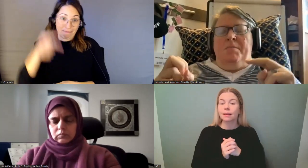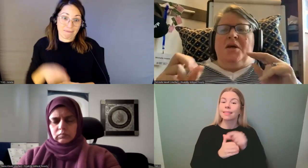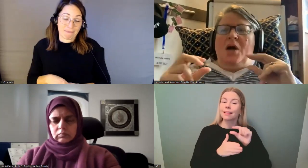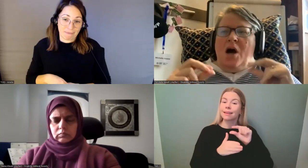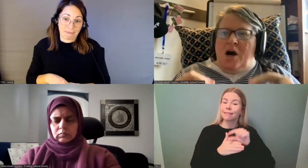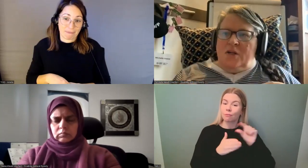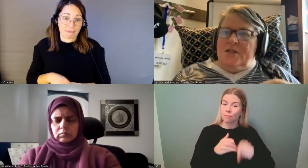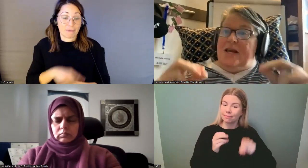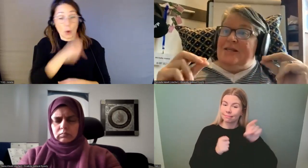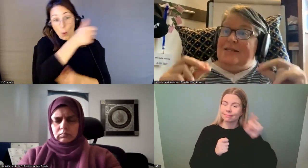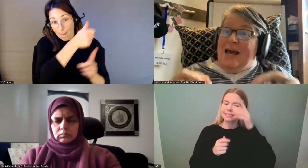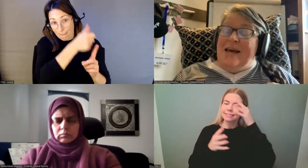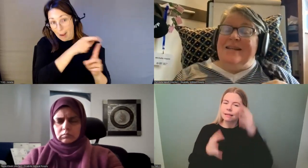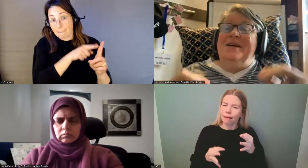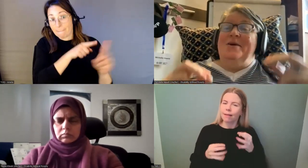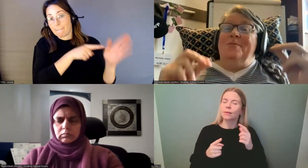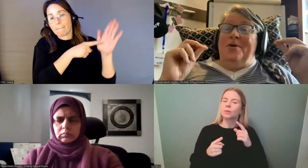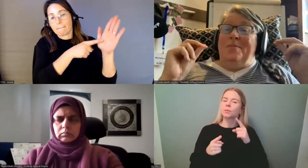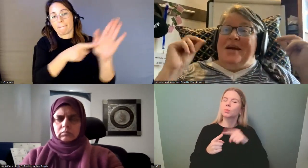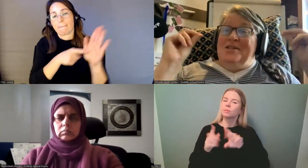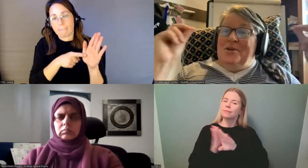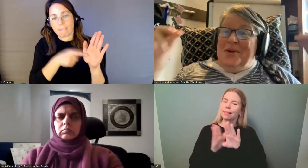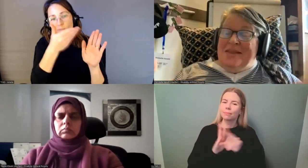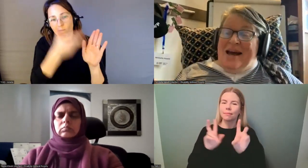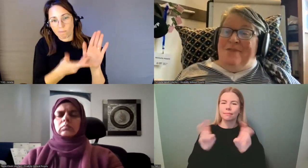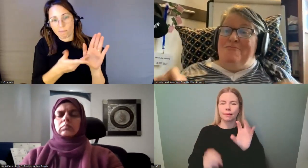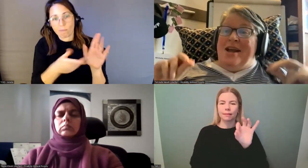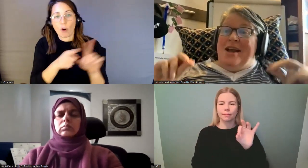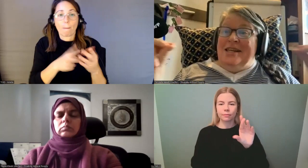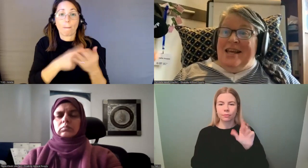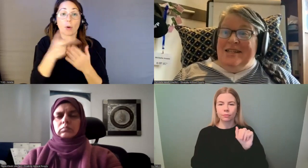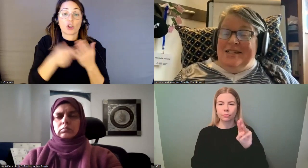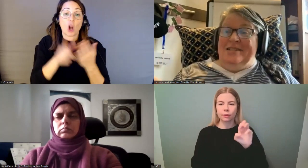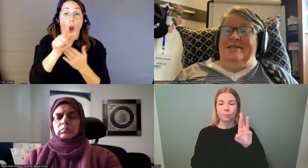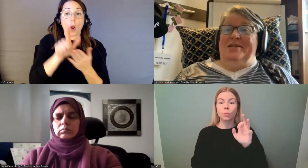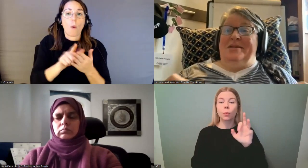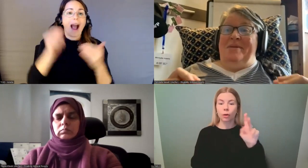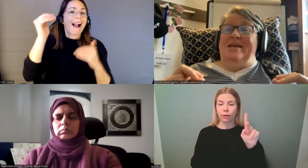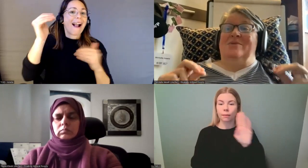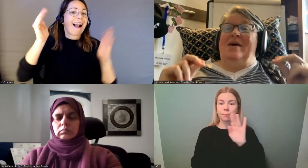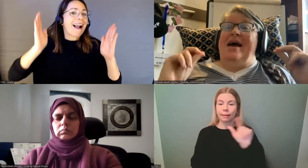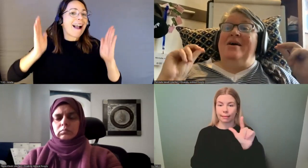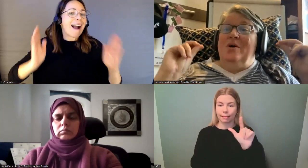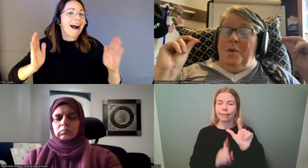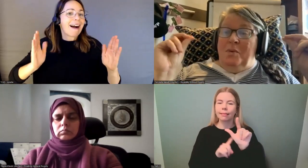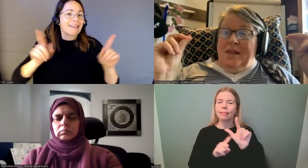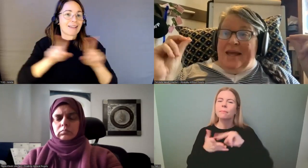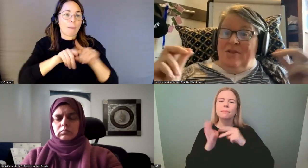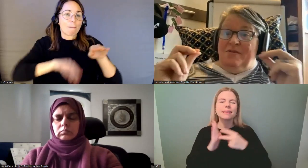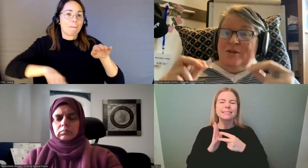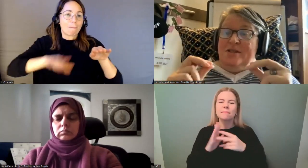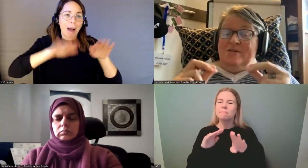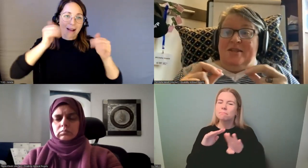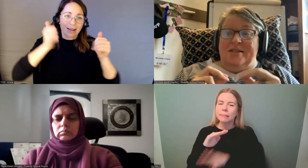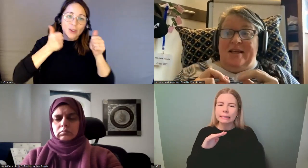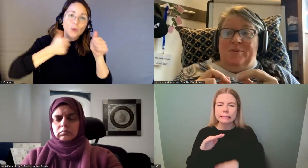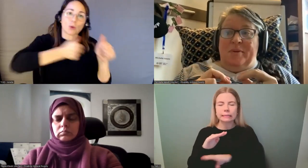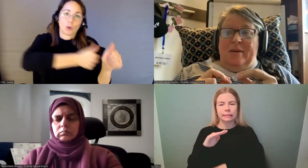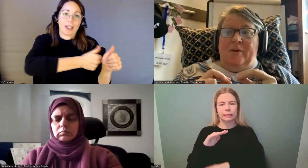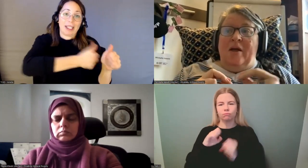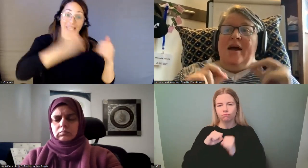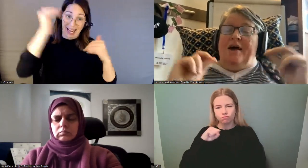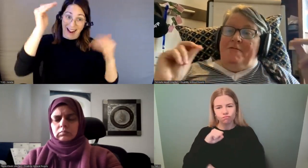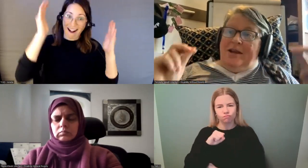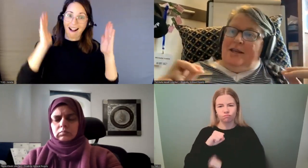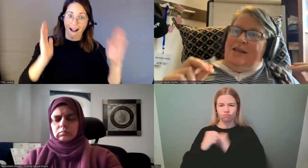bill, because they said that by doing that, regulations was the place where we will hear the voices of disabled